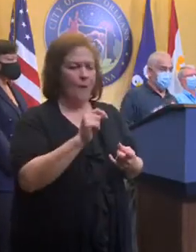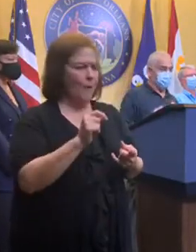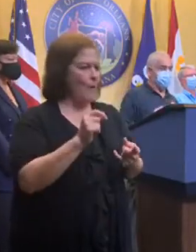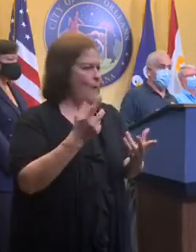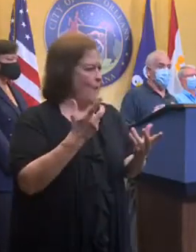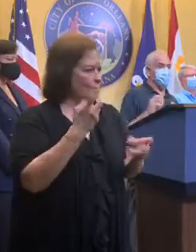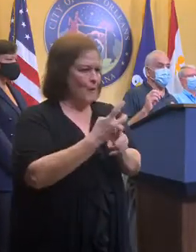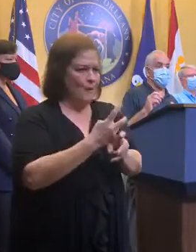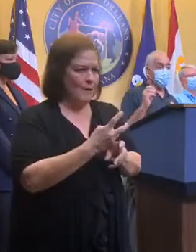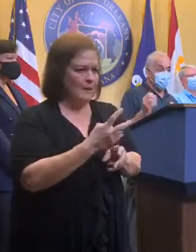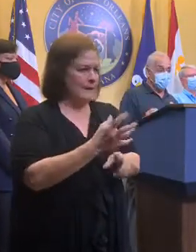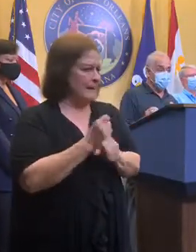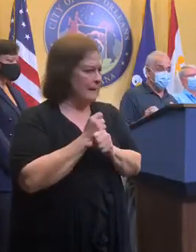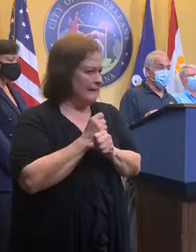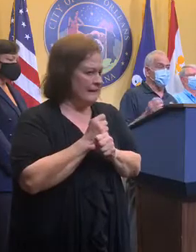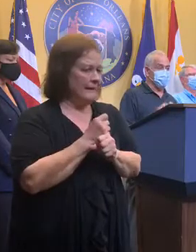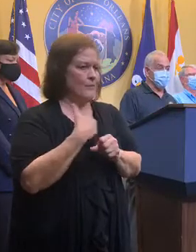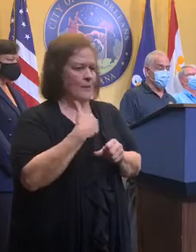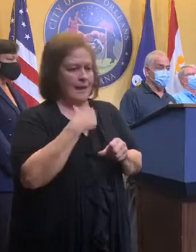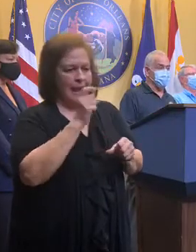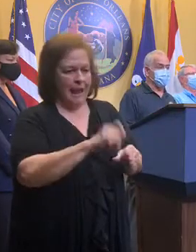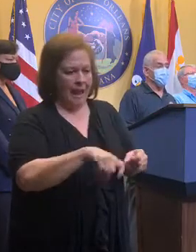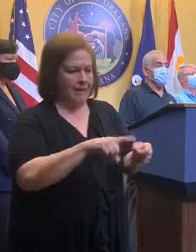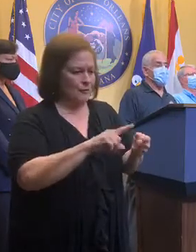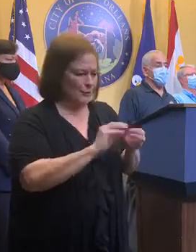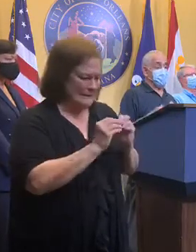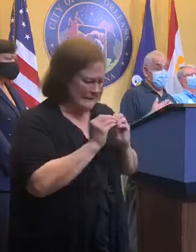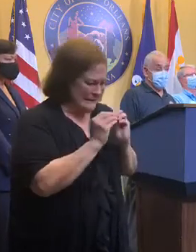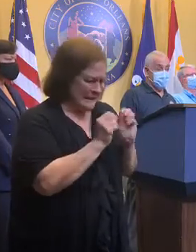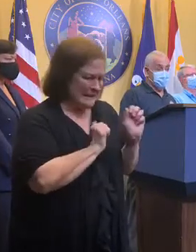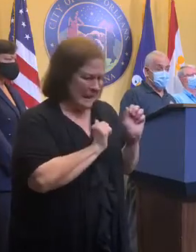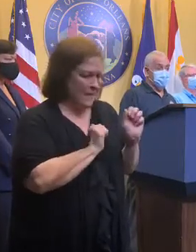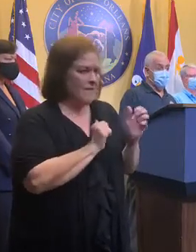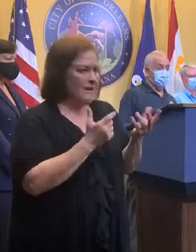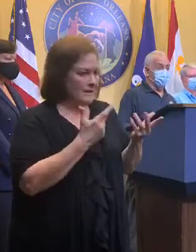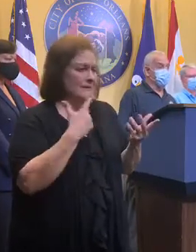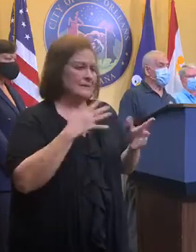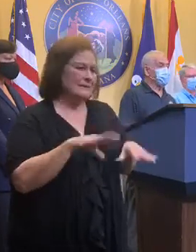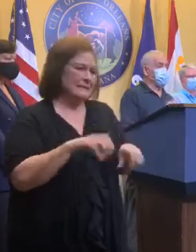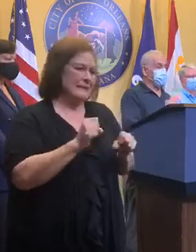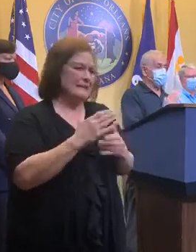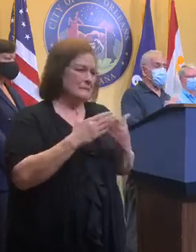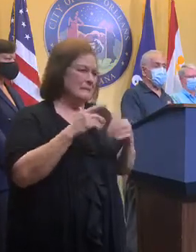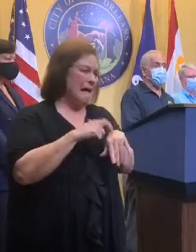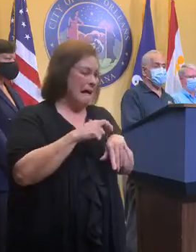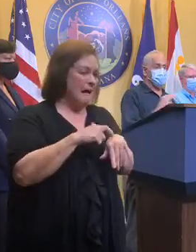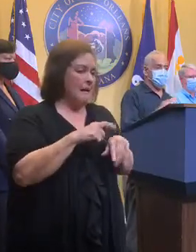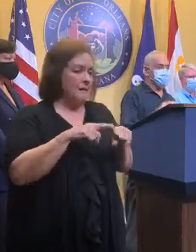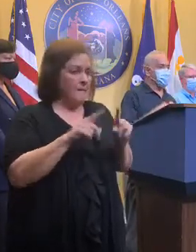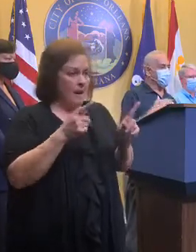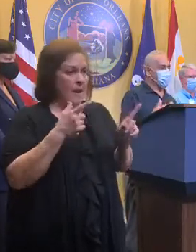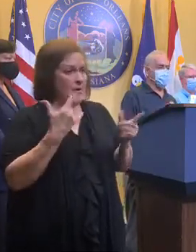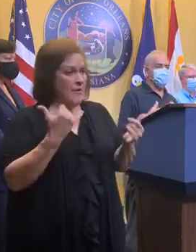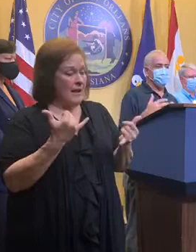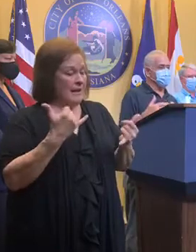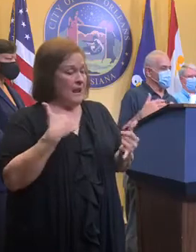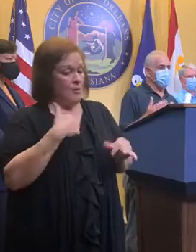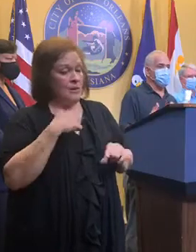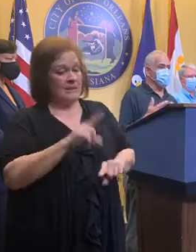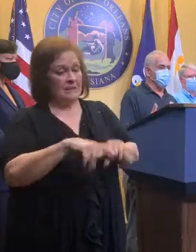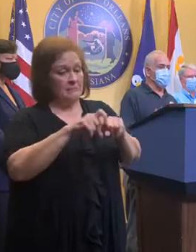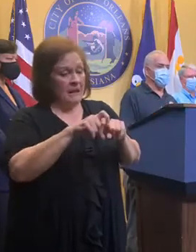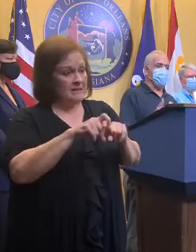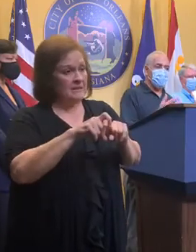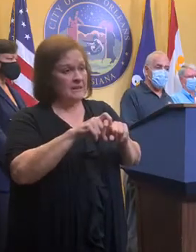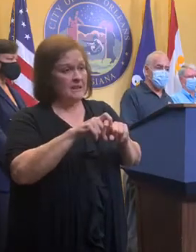off-the-shelf parts. We need to fabricate some of them to replace them. So it's gonna take a while. But for now, we've suspended any